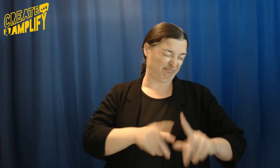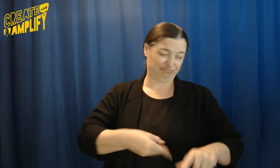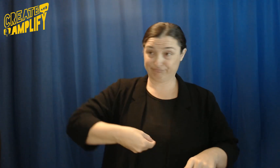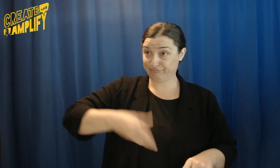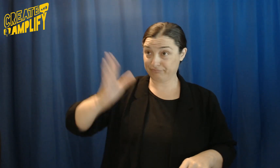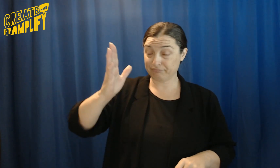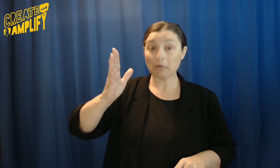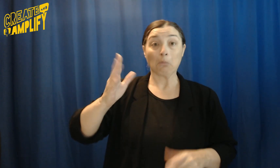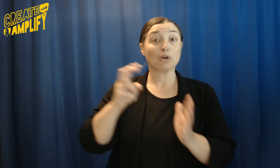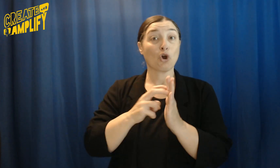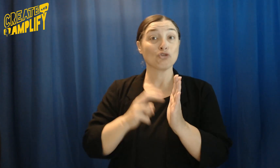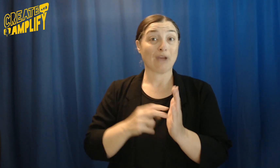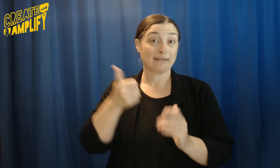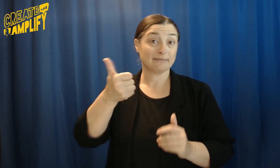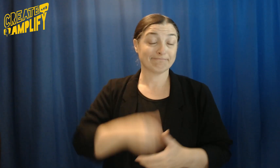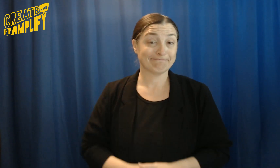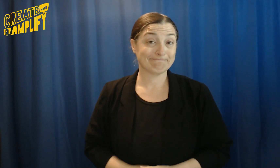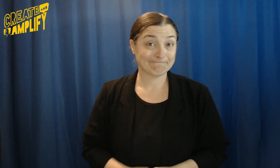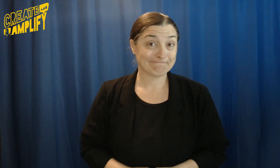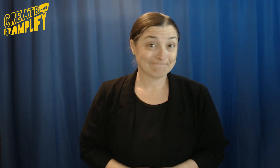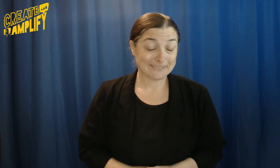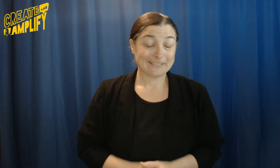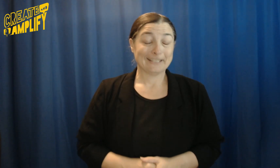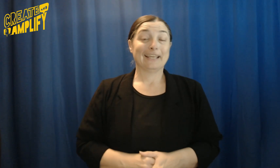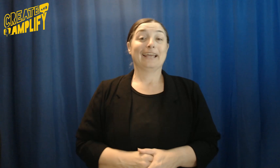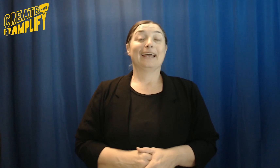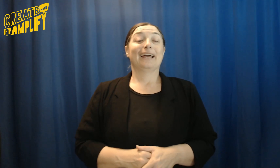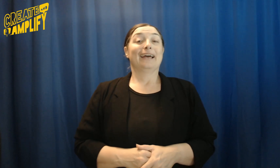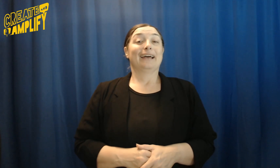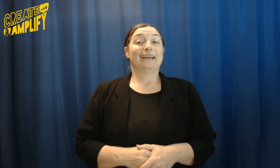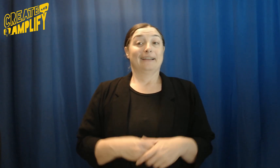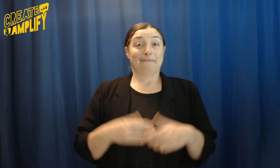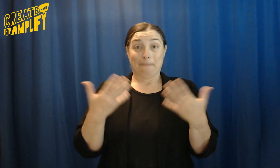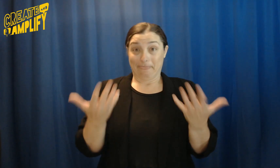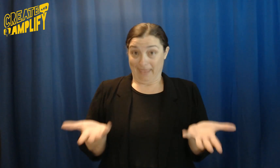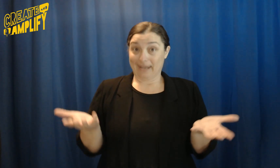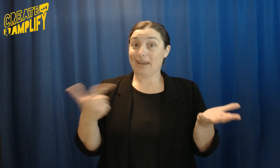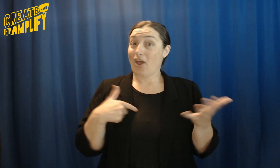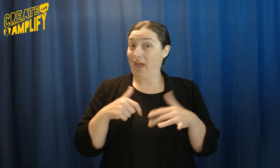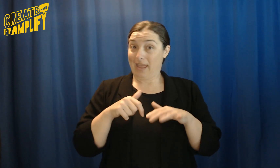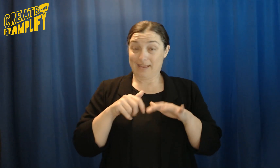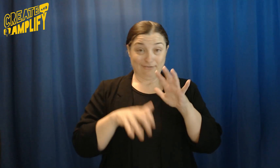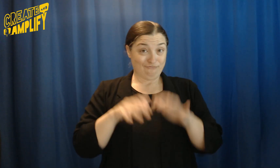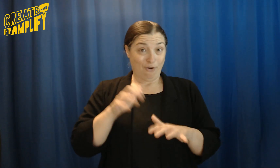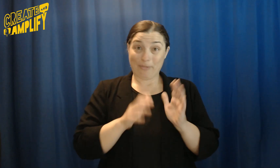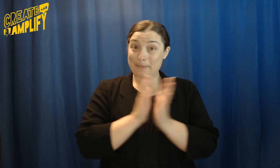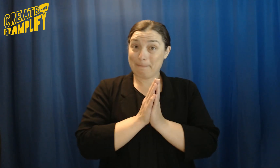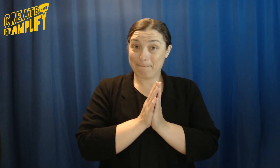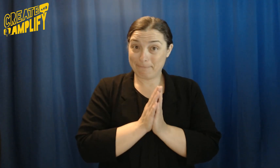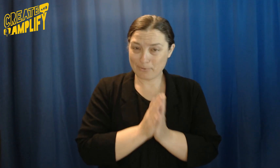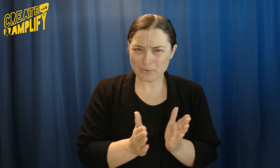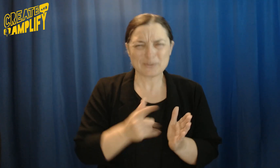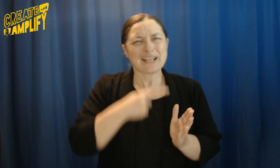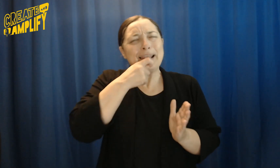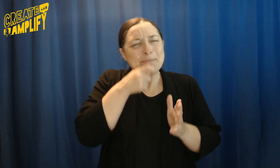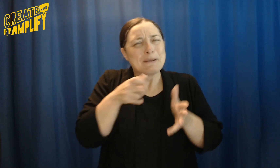contract for a book and then wrote the book, which is a really weird way to get